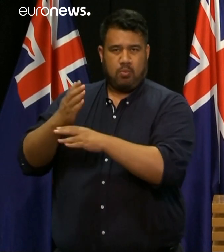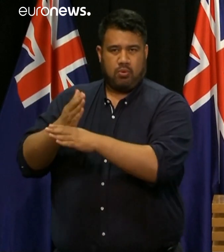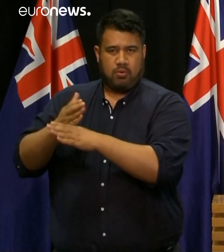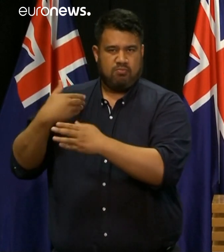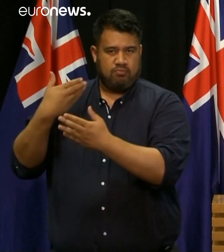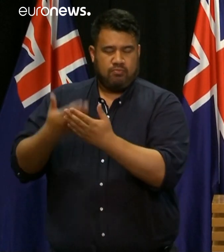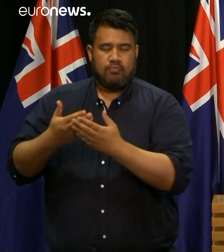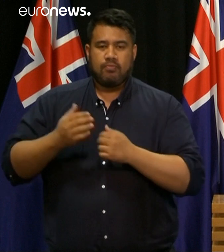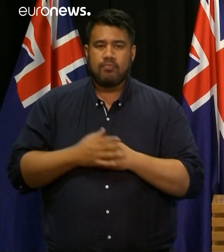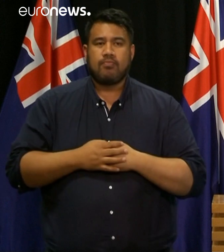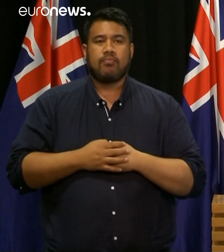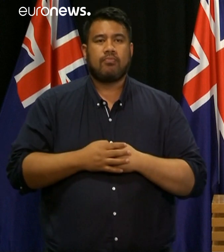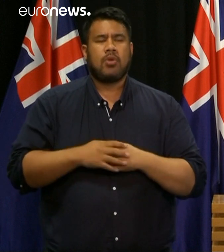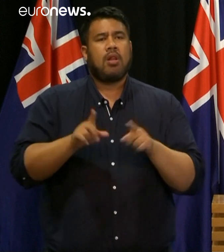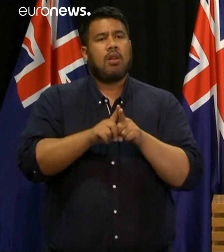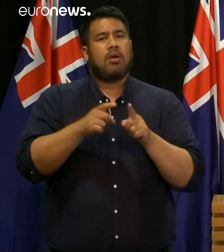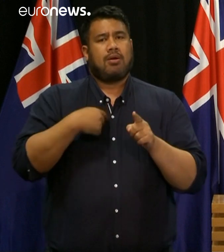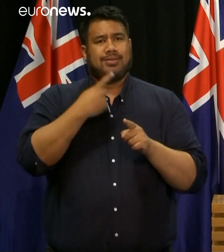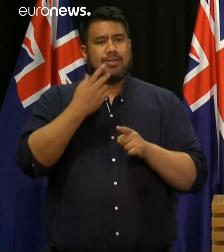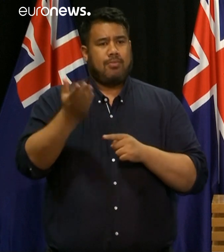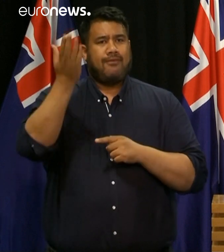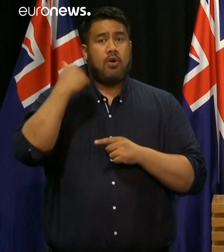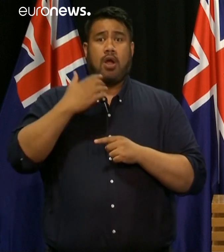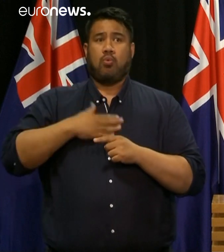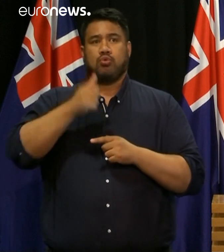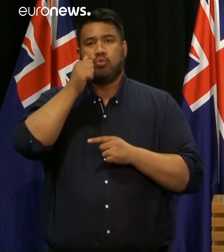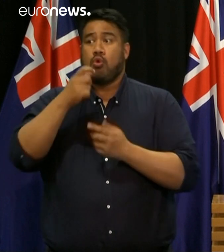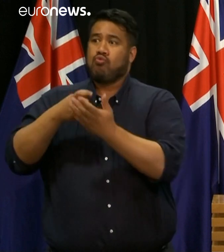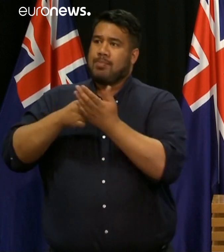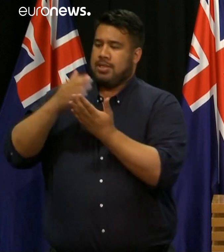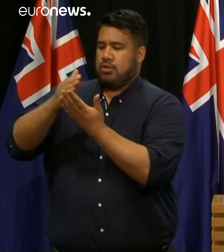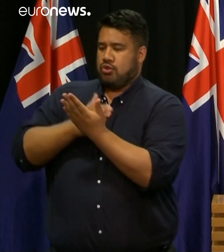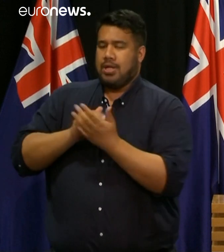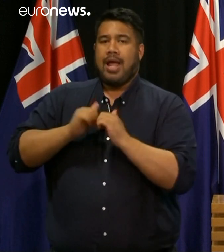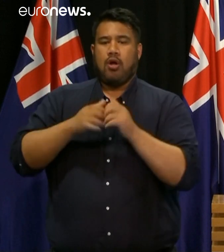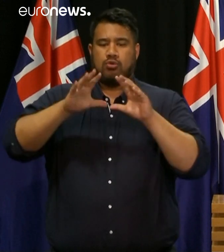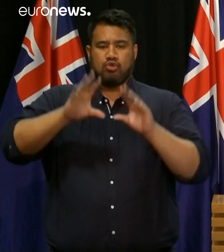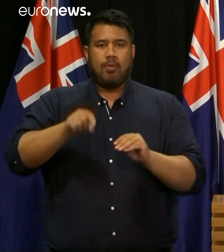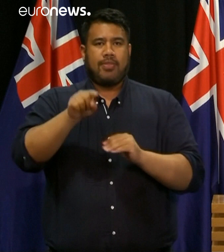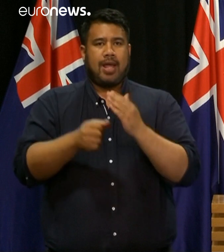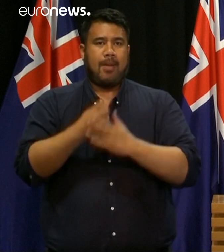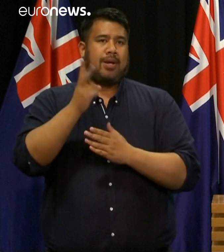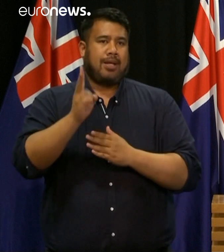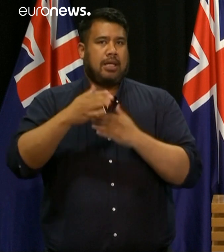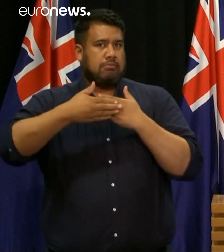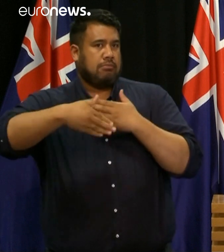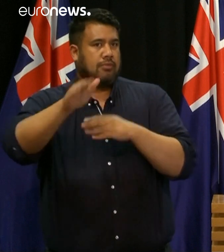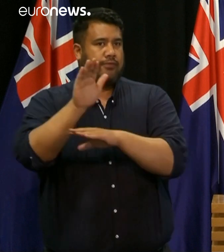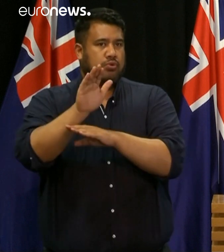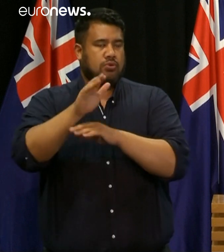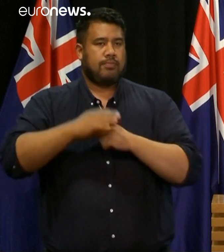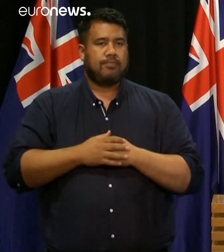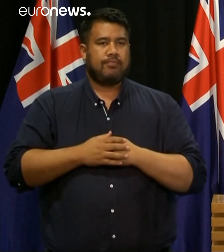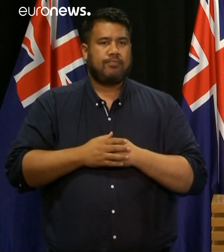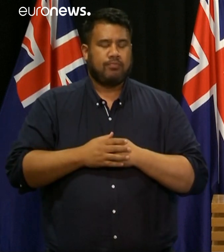many times before, I want recommendations on how any such attack in the future can be stopped. I do want to say that royal commissions